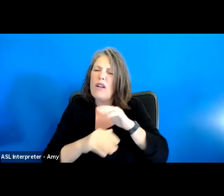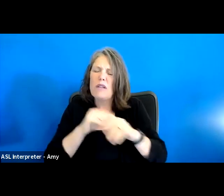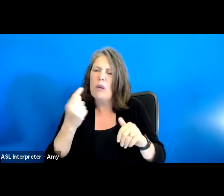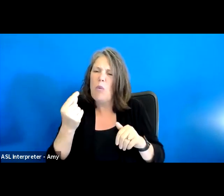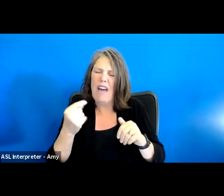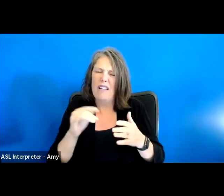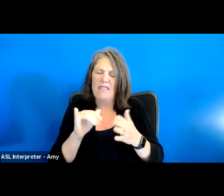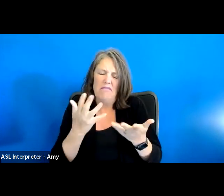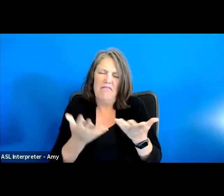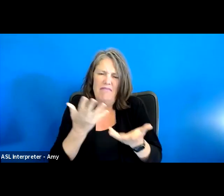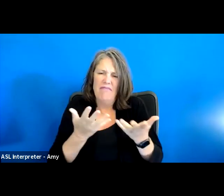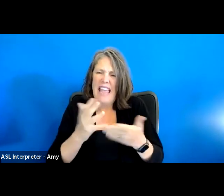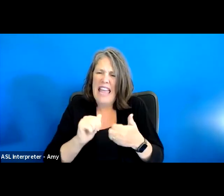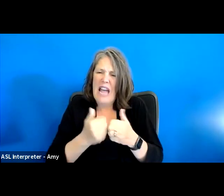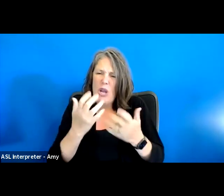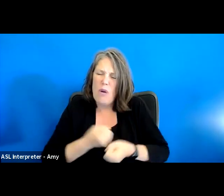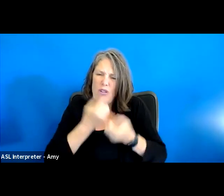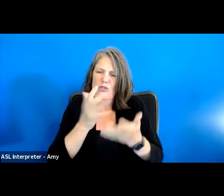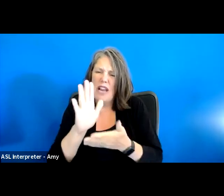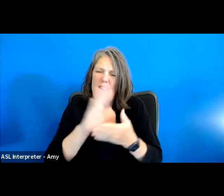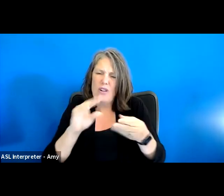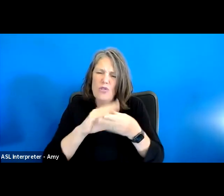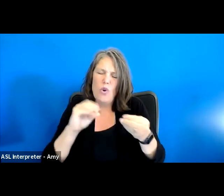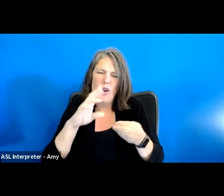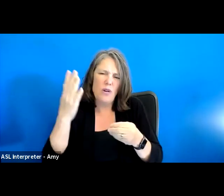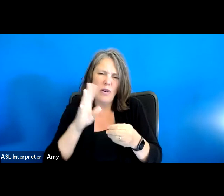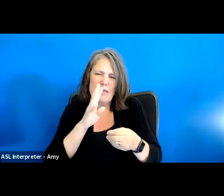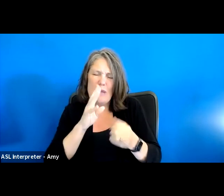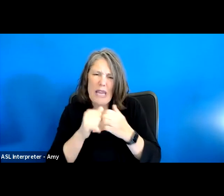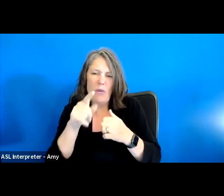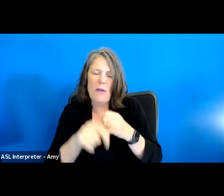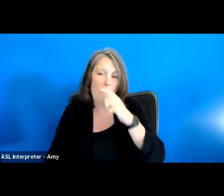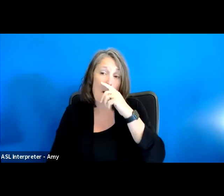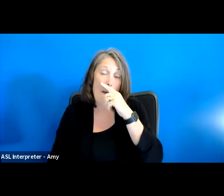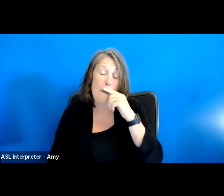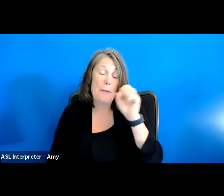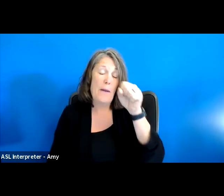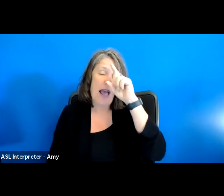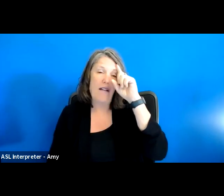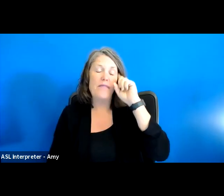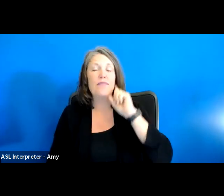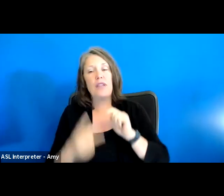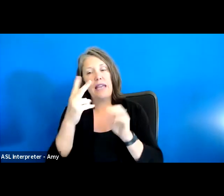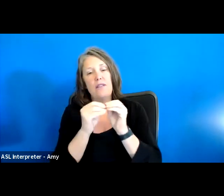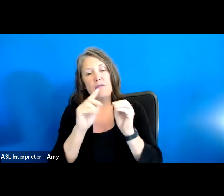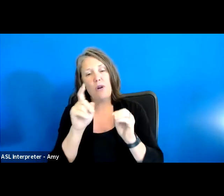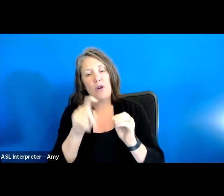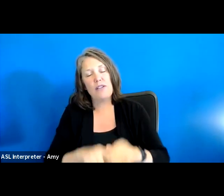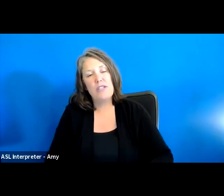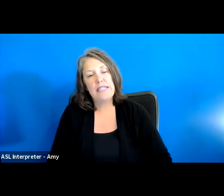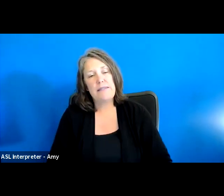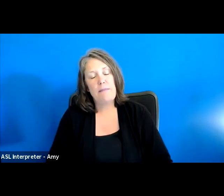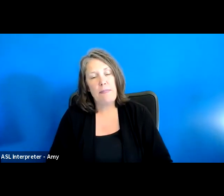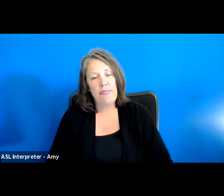comfortable sharing their stories or speaking with you. So, yeah. Okay, so we have two more questions. Okay.